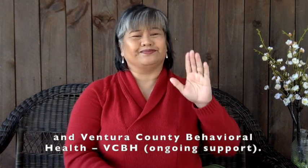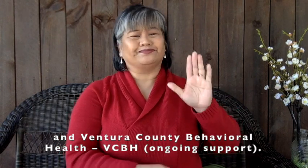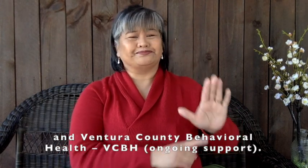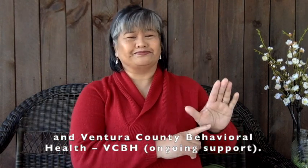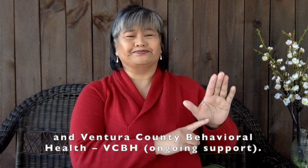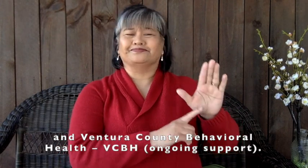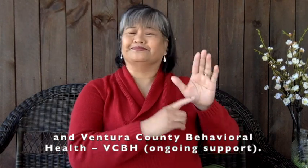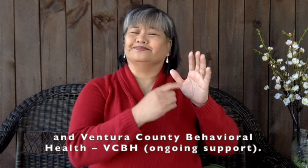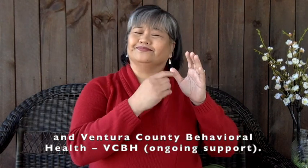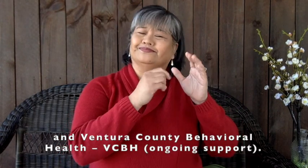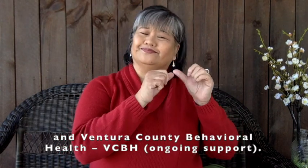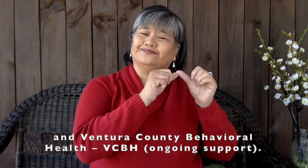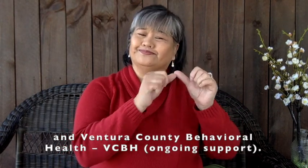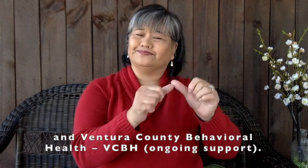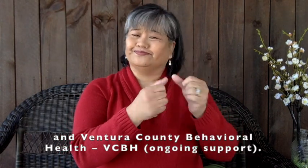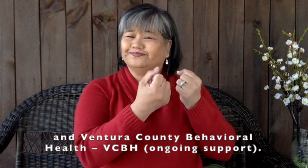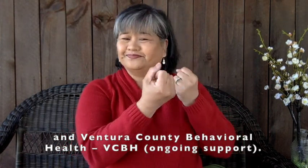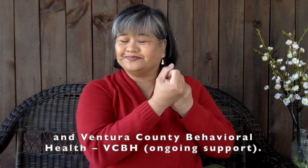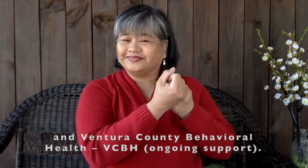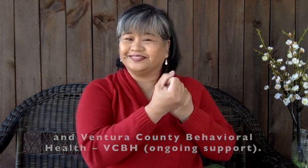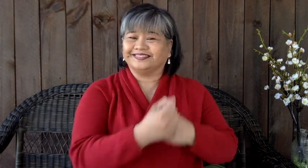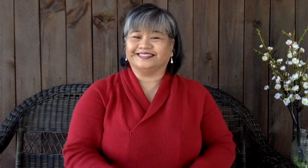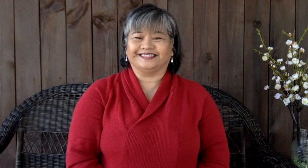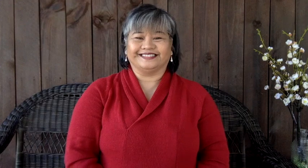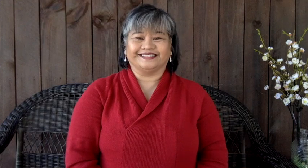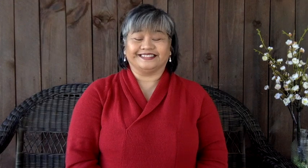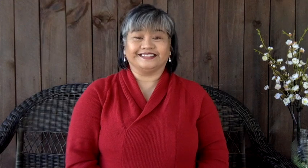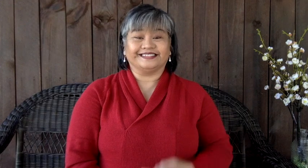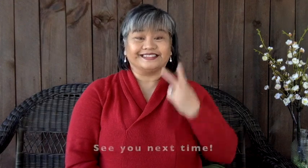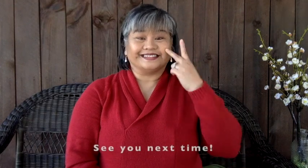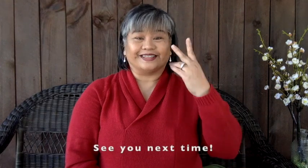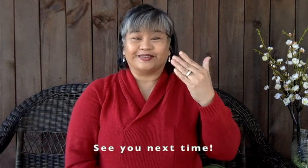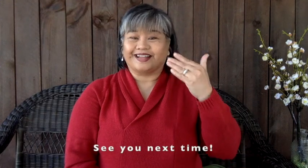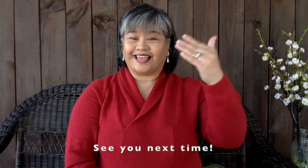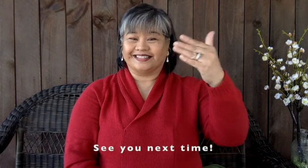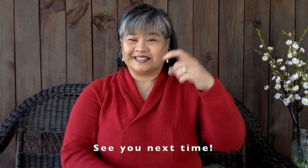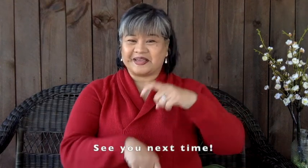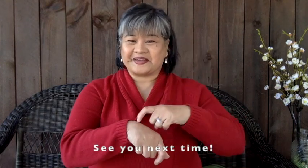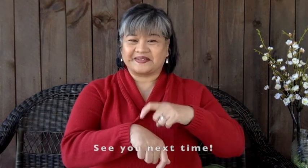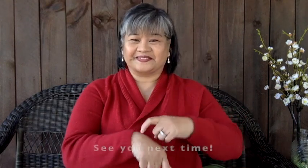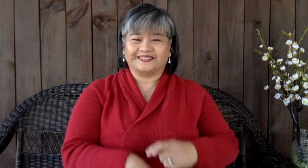ongoing support. See you next time.